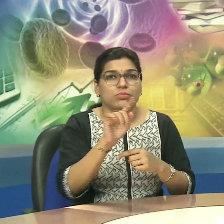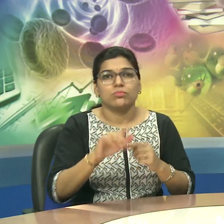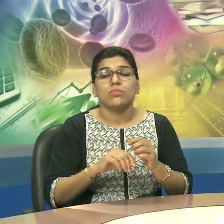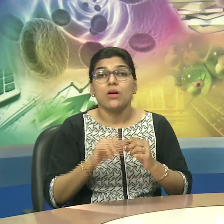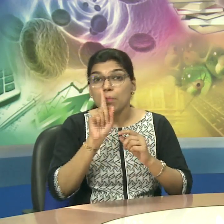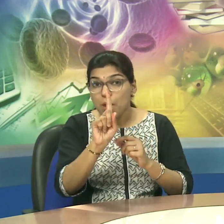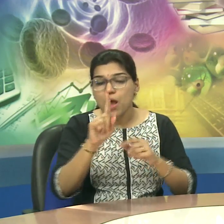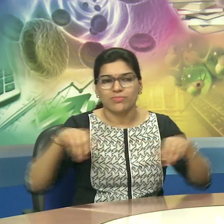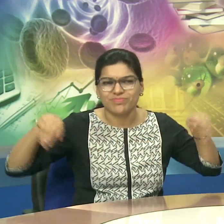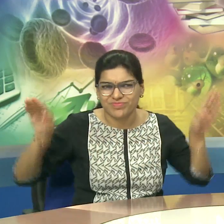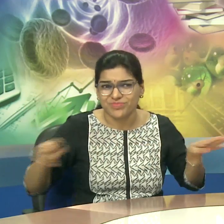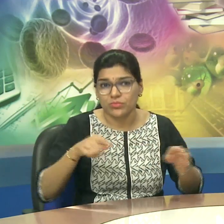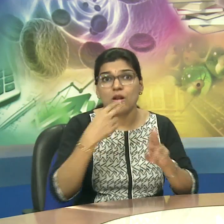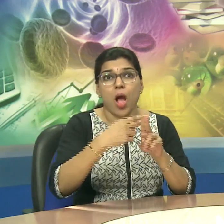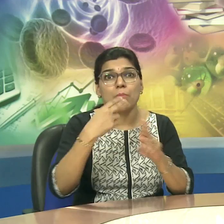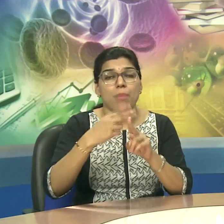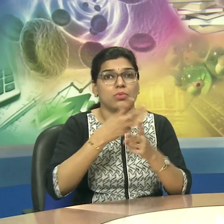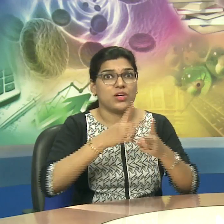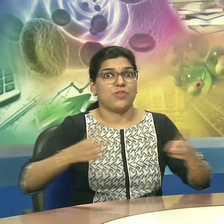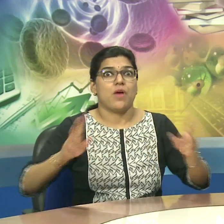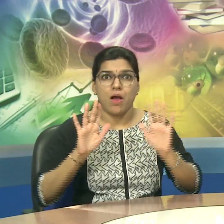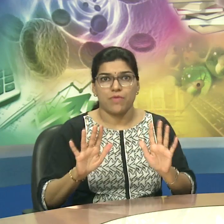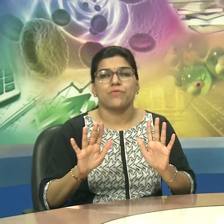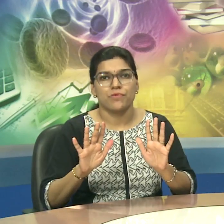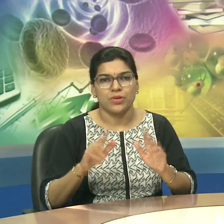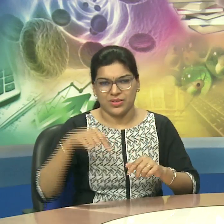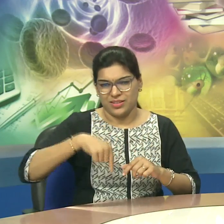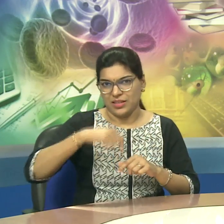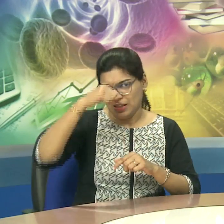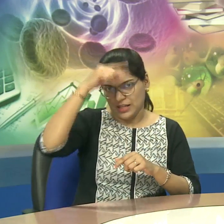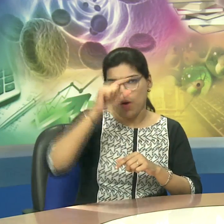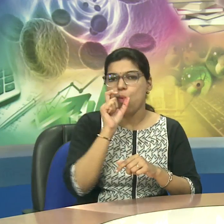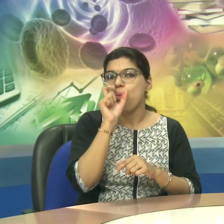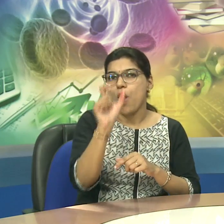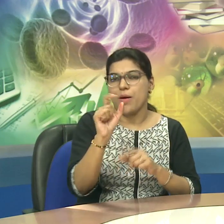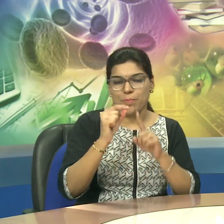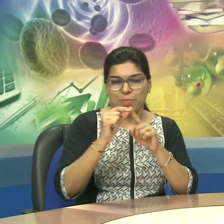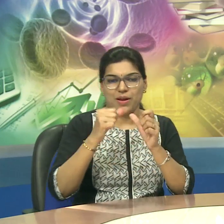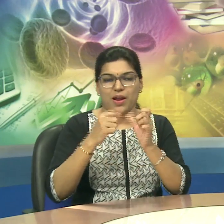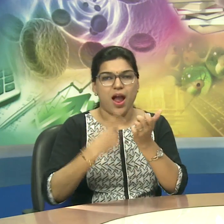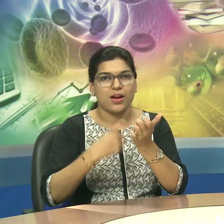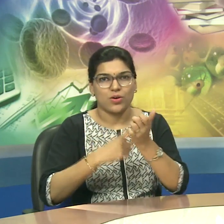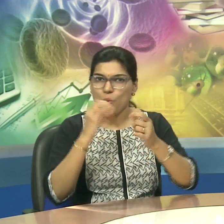like birds, parrots. There are different kinds of birds which they used to keep